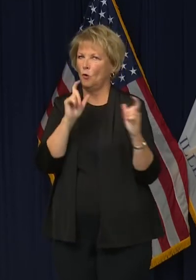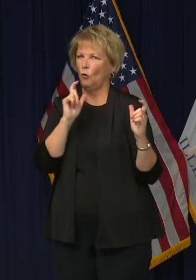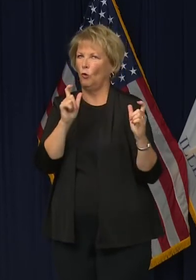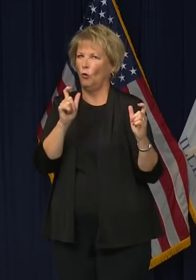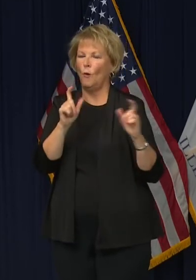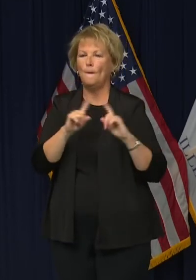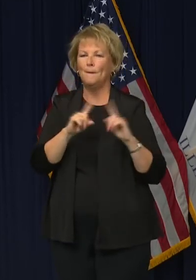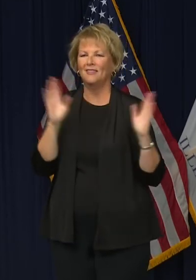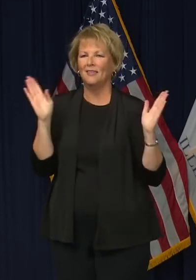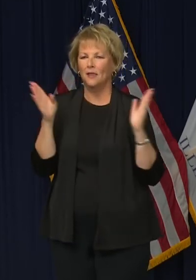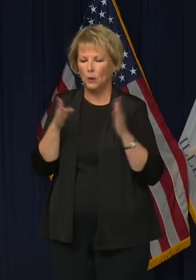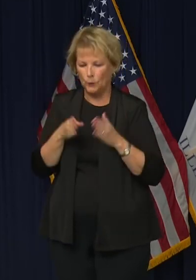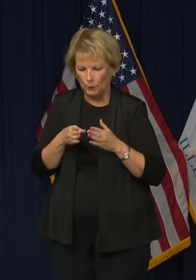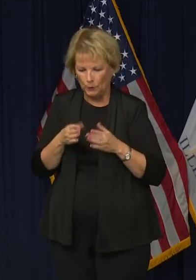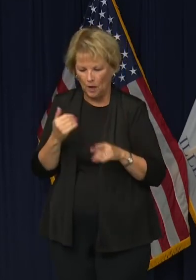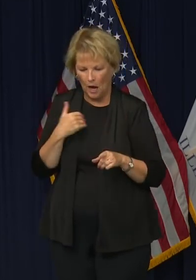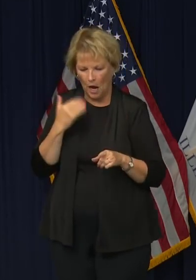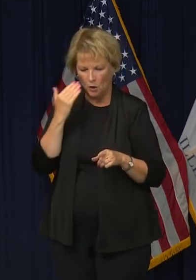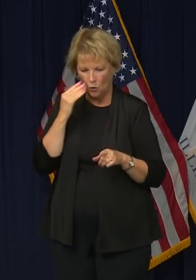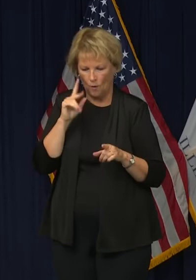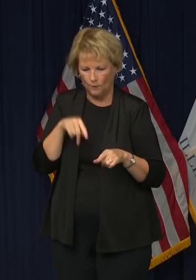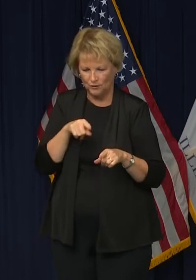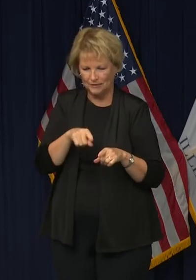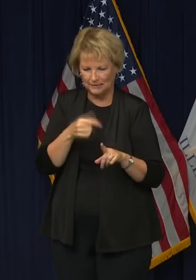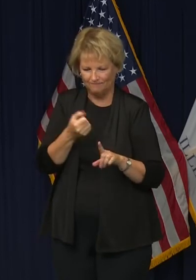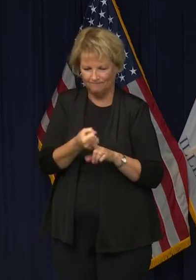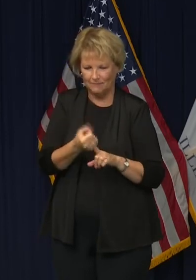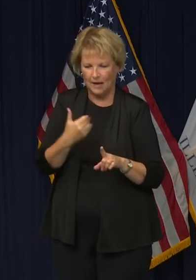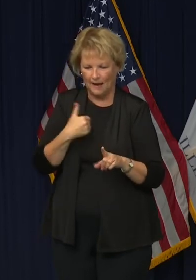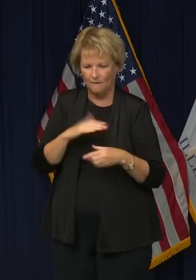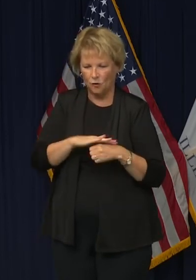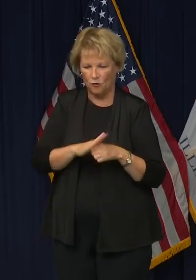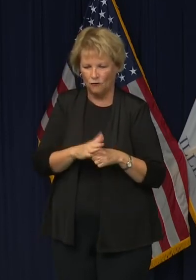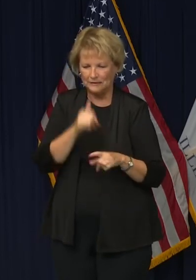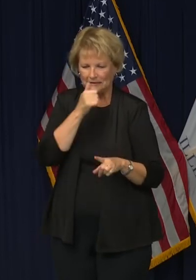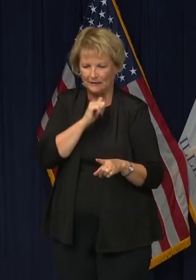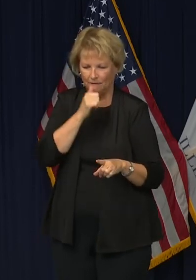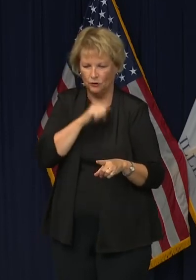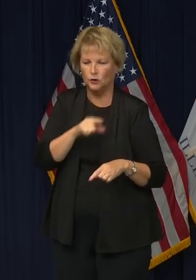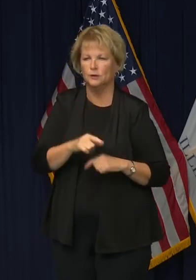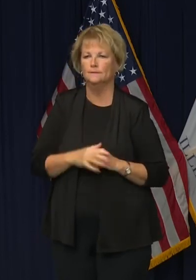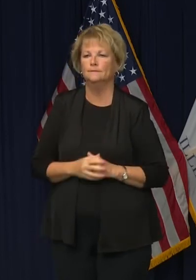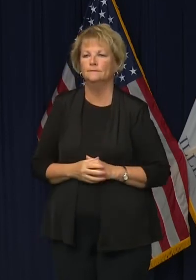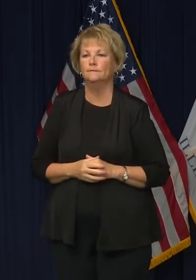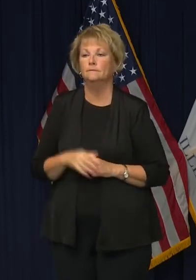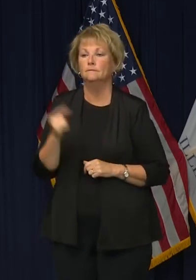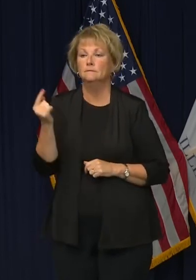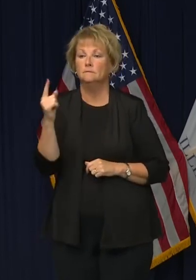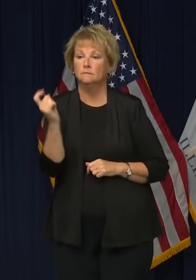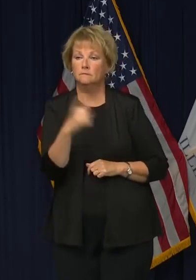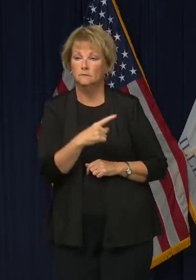they are focusing on the fact that they know somebody in their community who's suffered from it. Do you want to